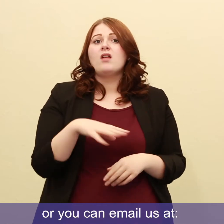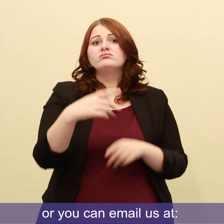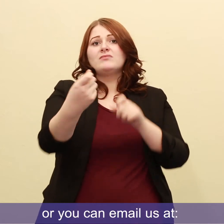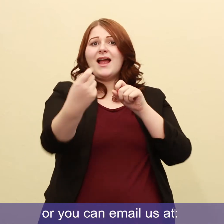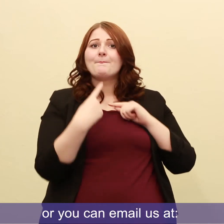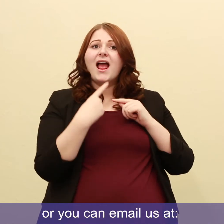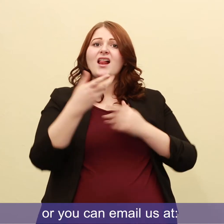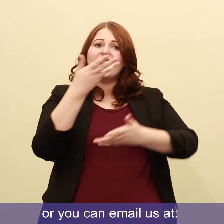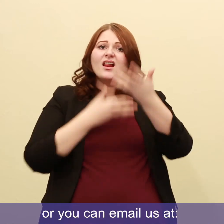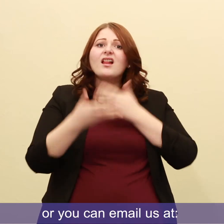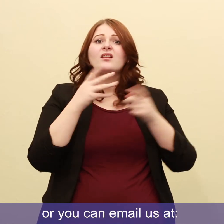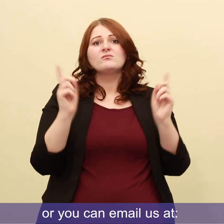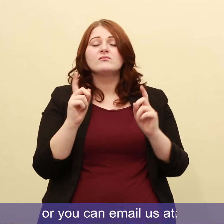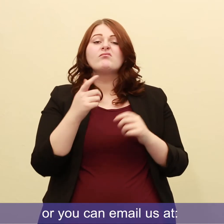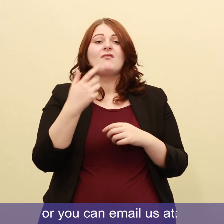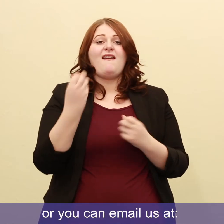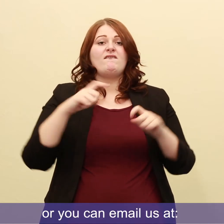Or you can email us at... ...